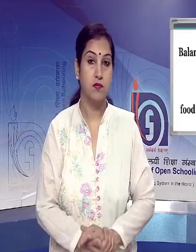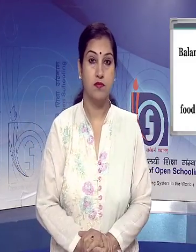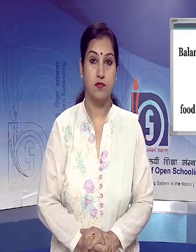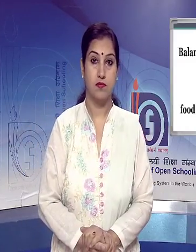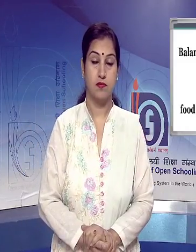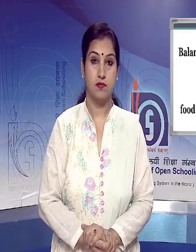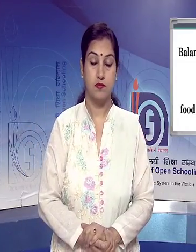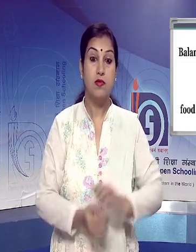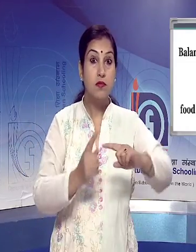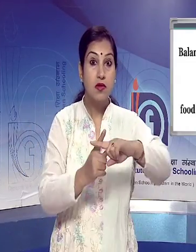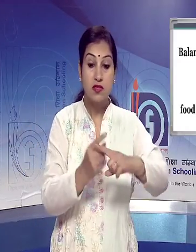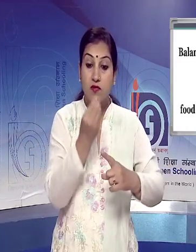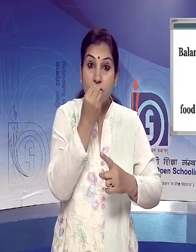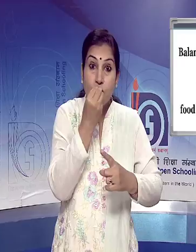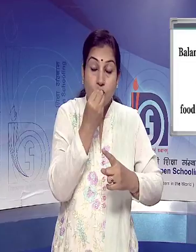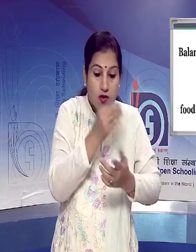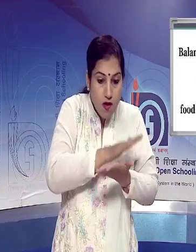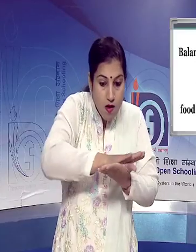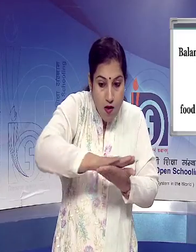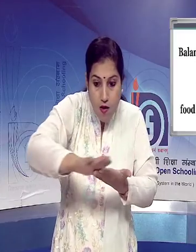and food hygiene.